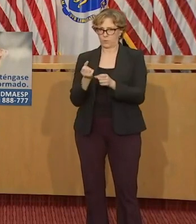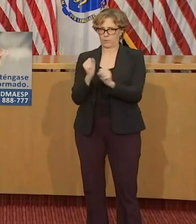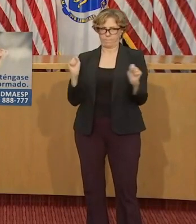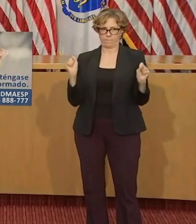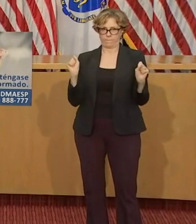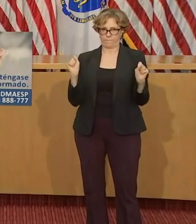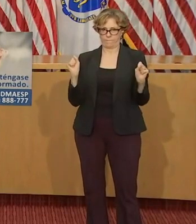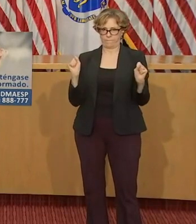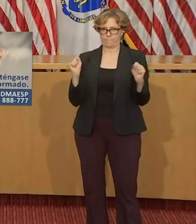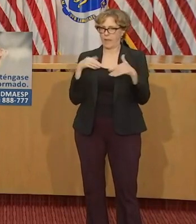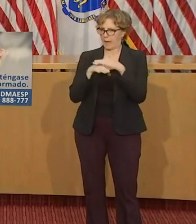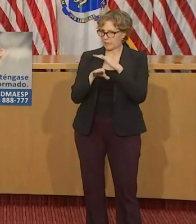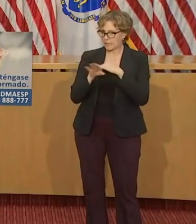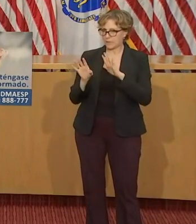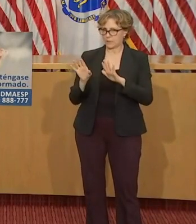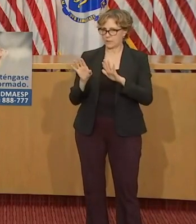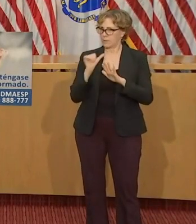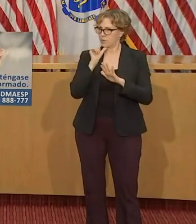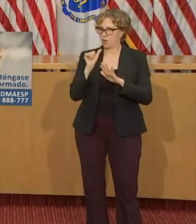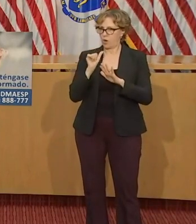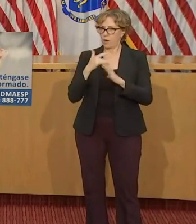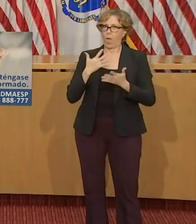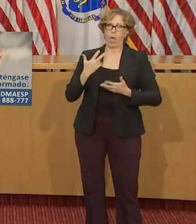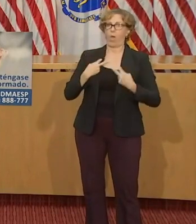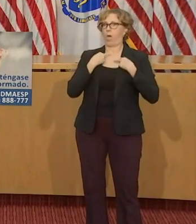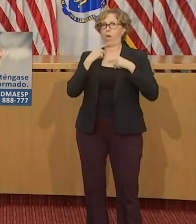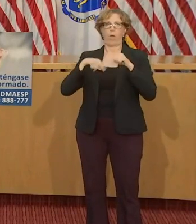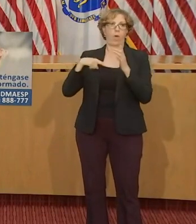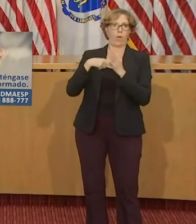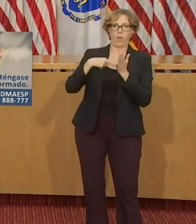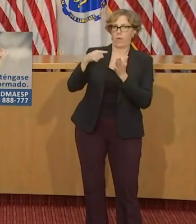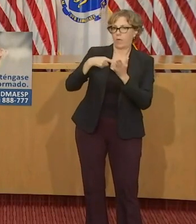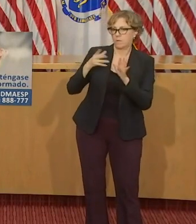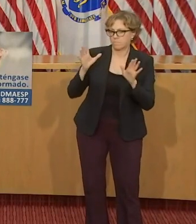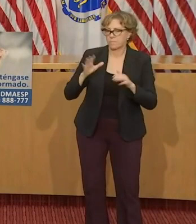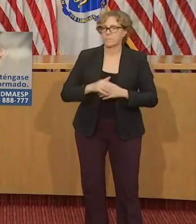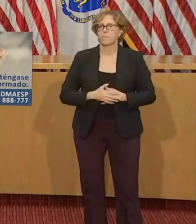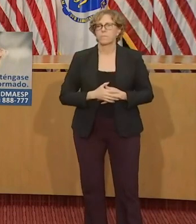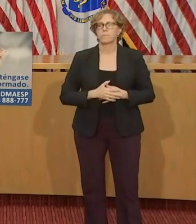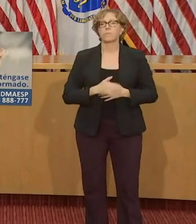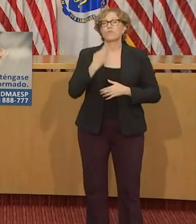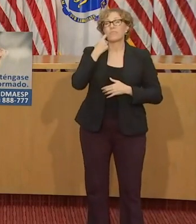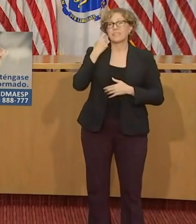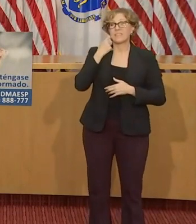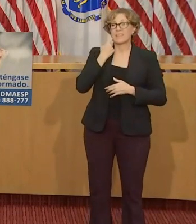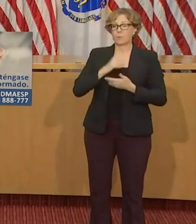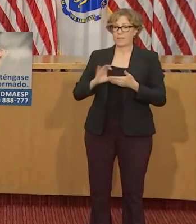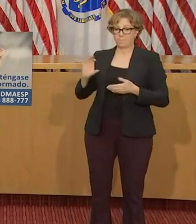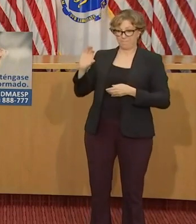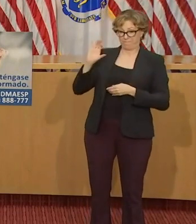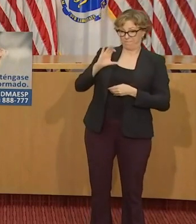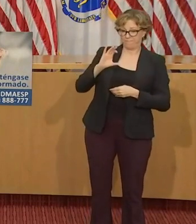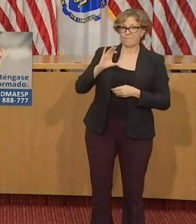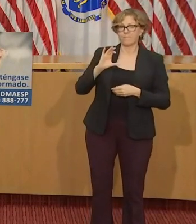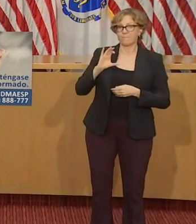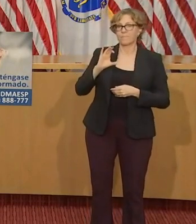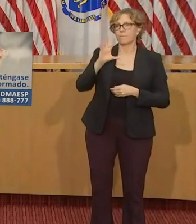and Fox 6, we're going to send you back to regularly scheduled programming. For all of you here on 40, we'll be right back with some more news. Keep it here.